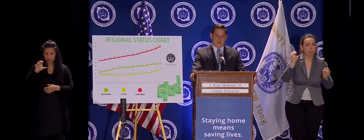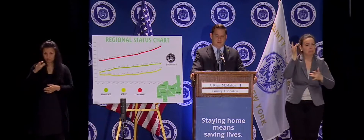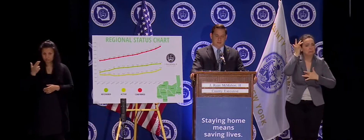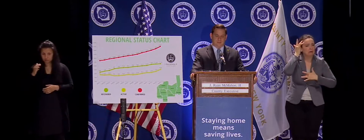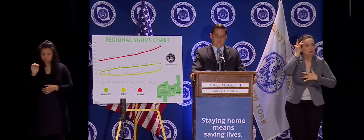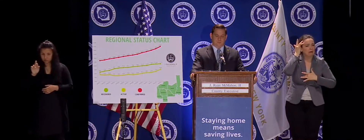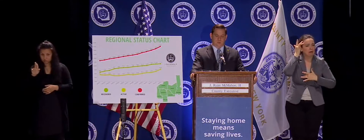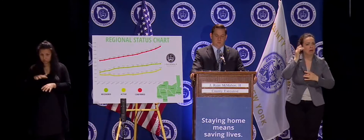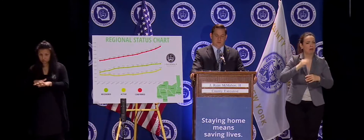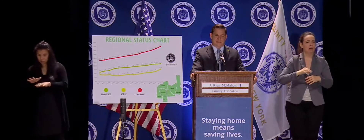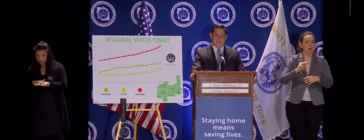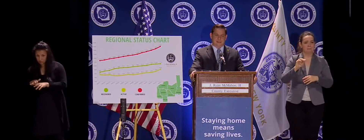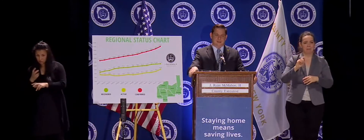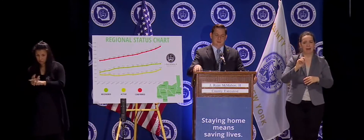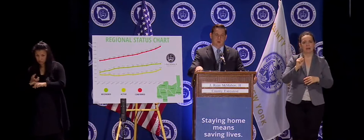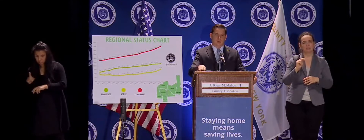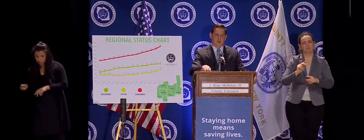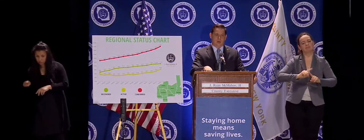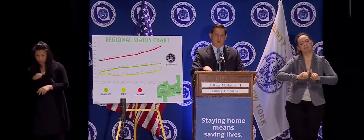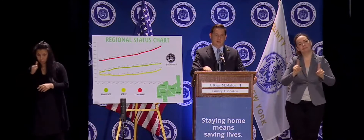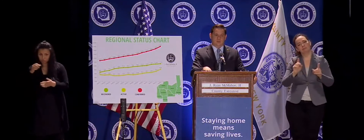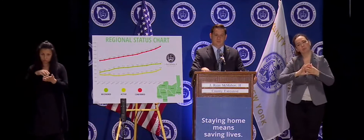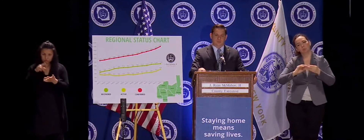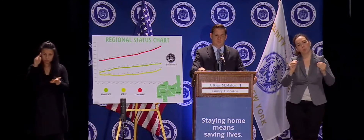of various, with more density. So